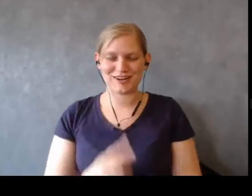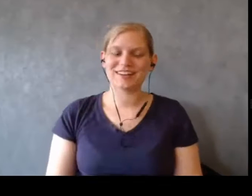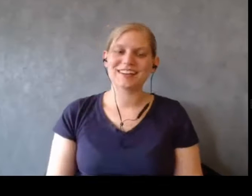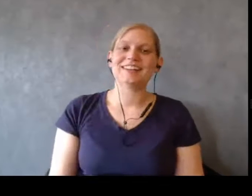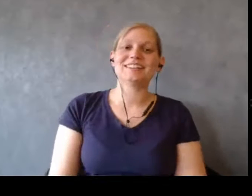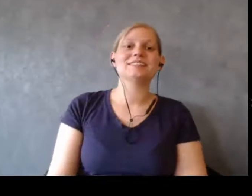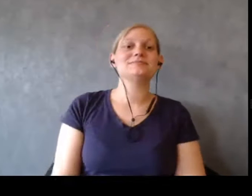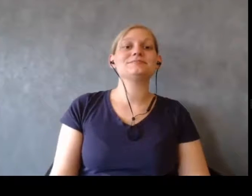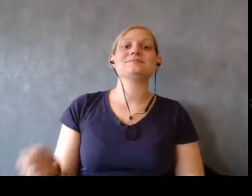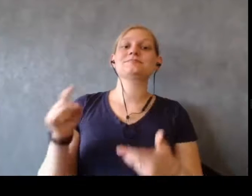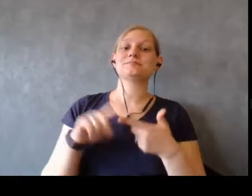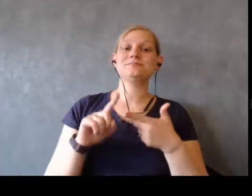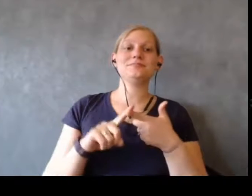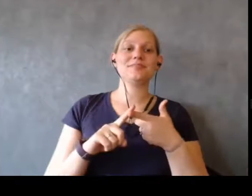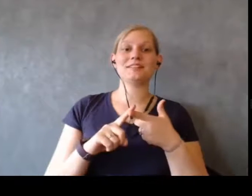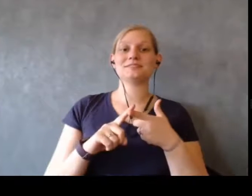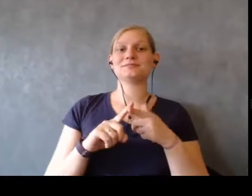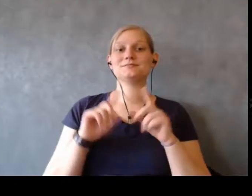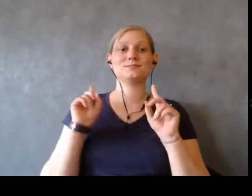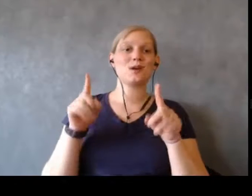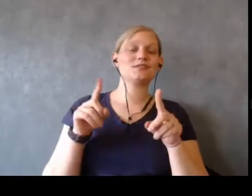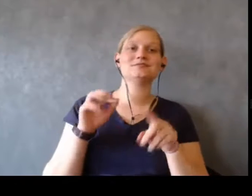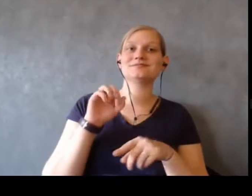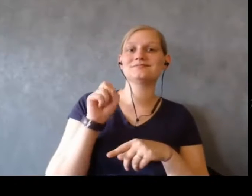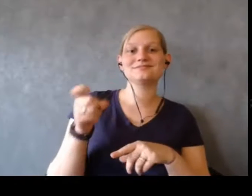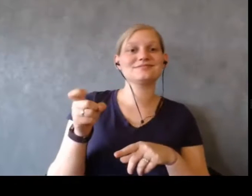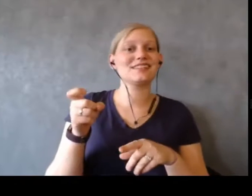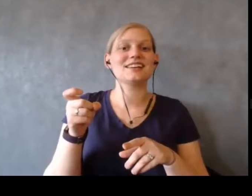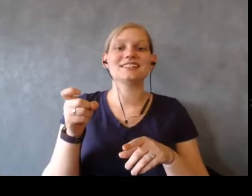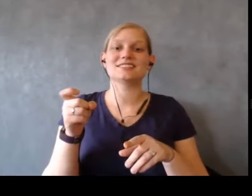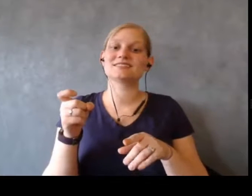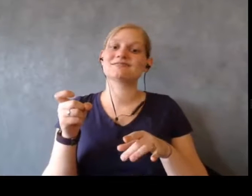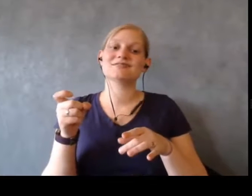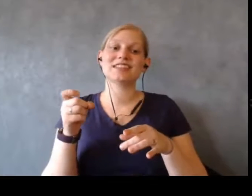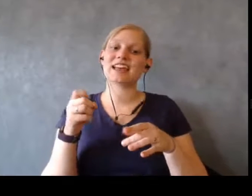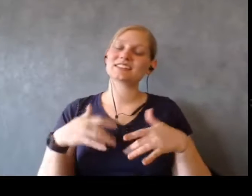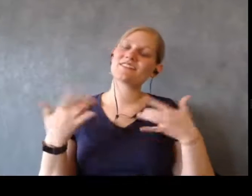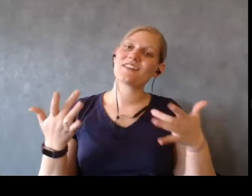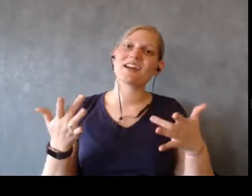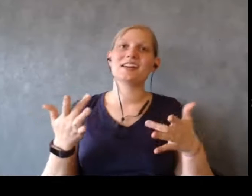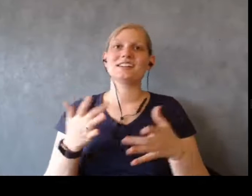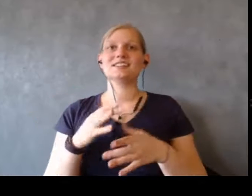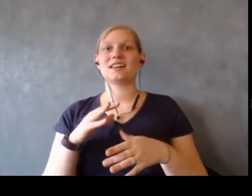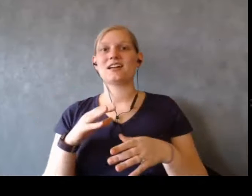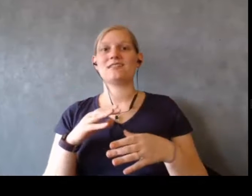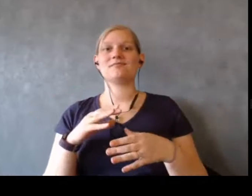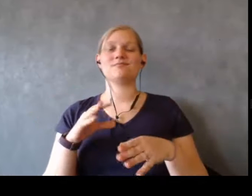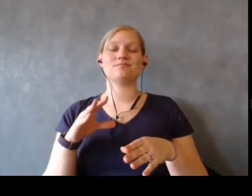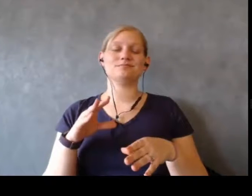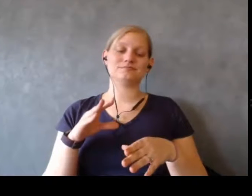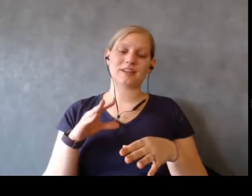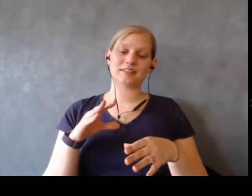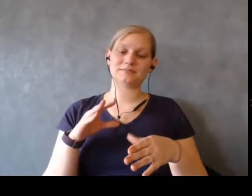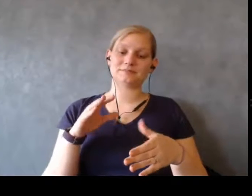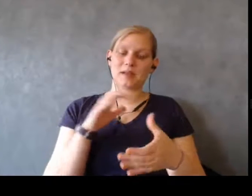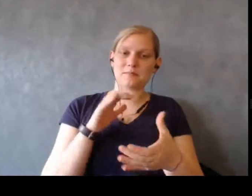to sex-positive art events, walking in or hanging out at gay pride parades, going to marriage equality celebrations like the one that